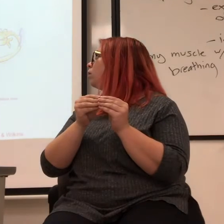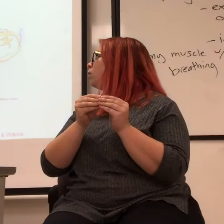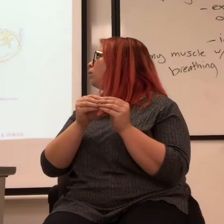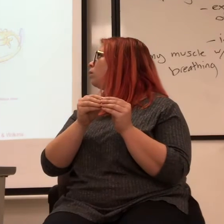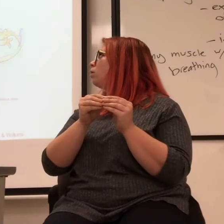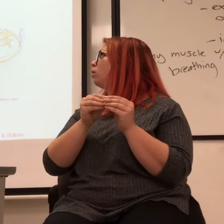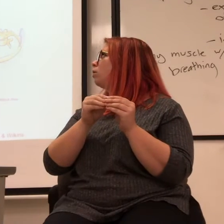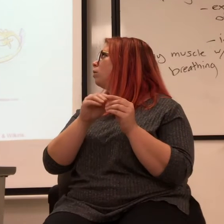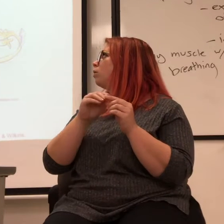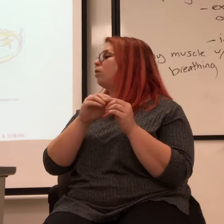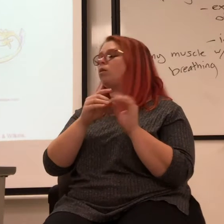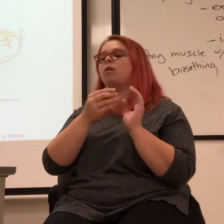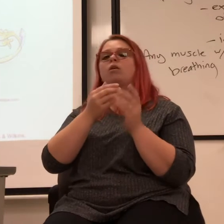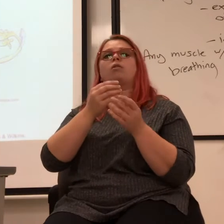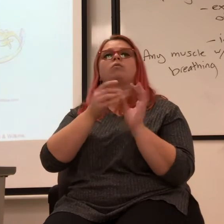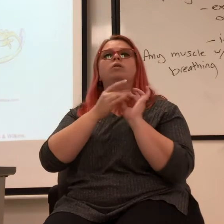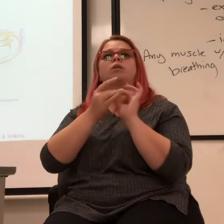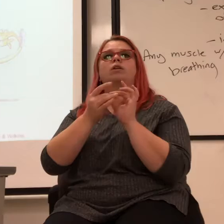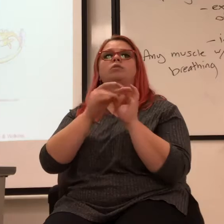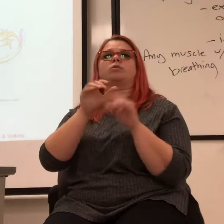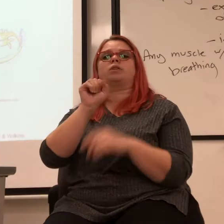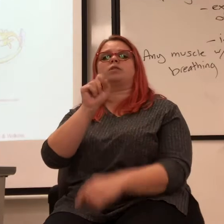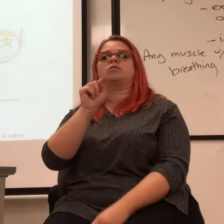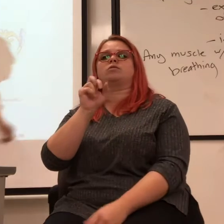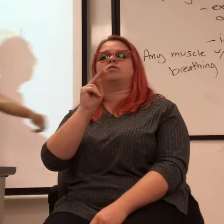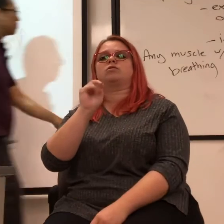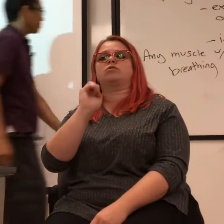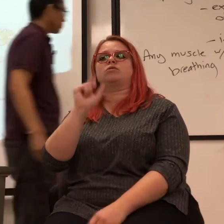the sternal angle. Okay, so let me write that down.